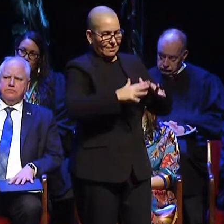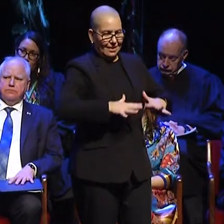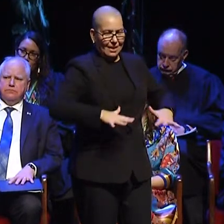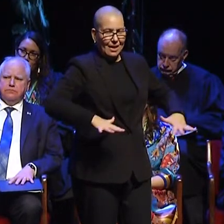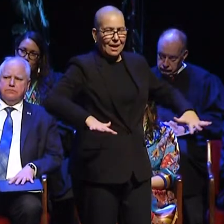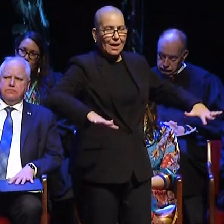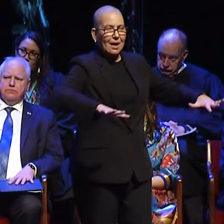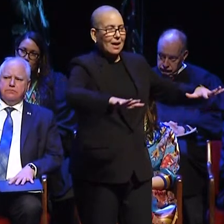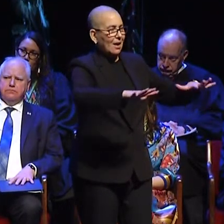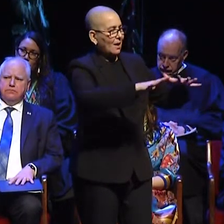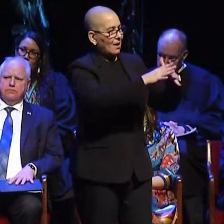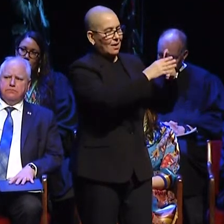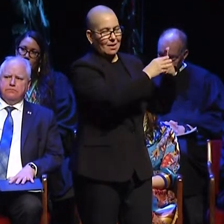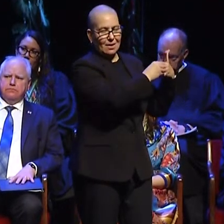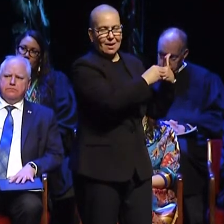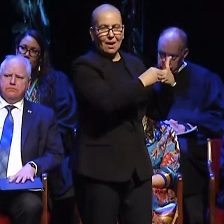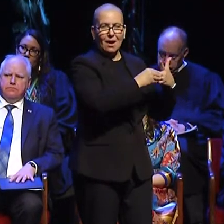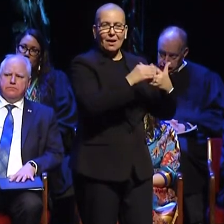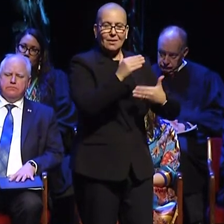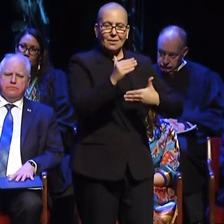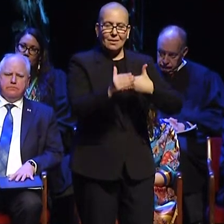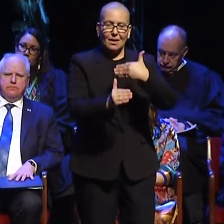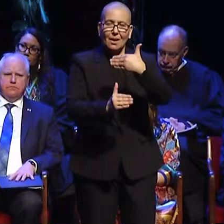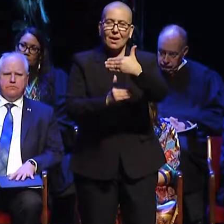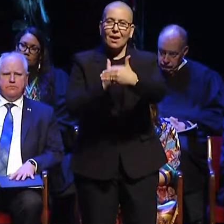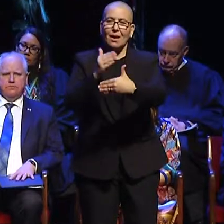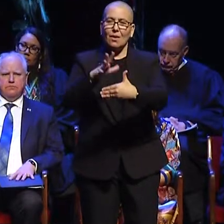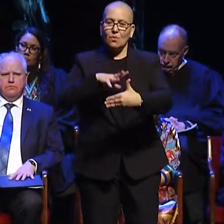of all grant you personal,